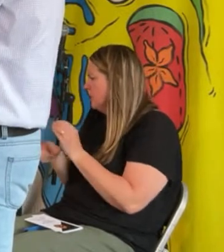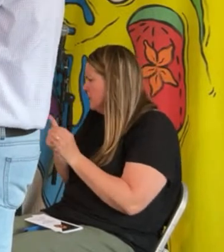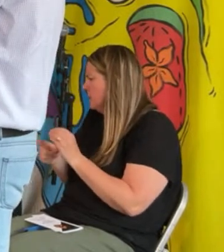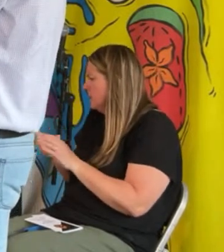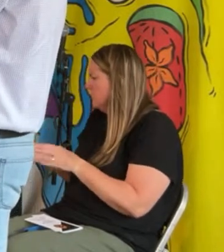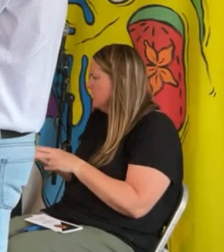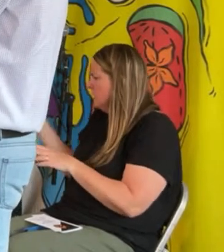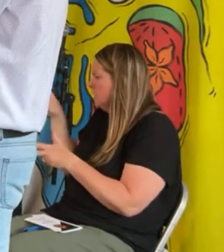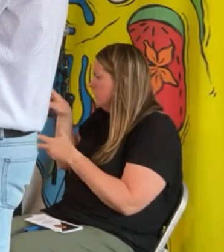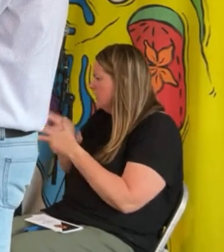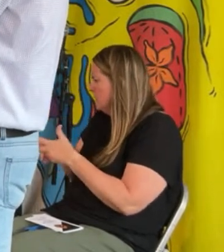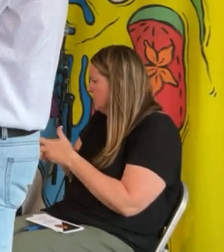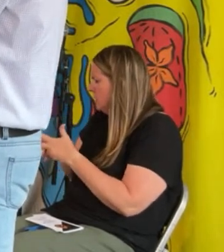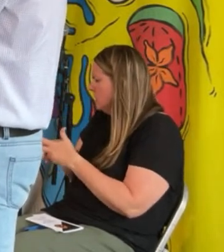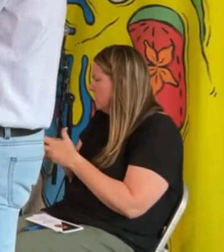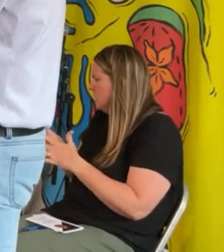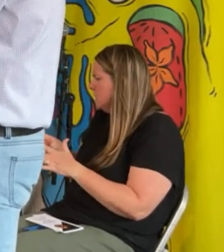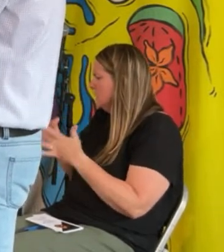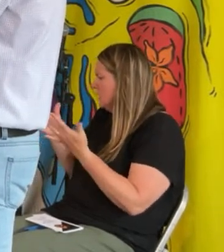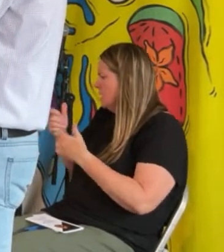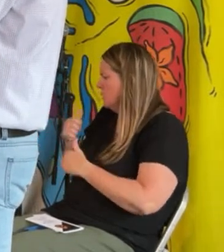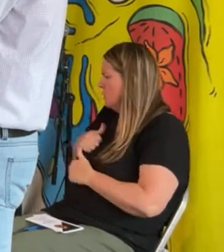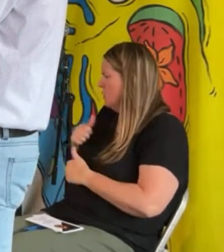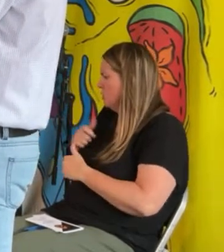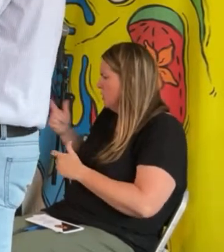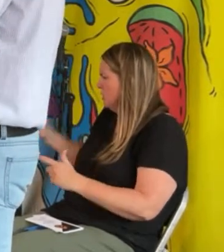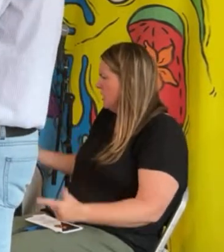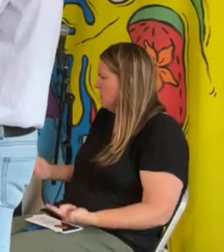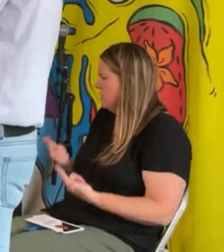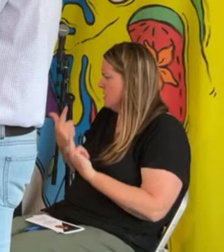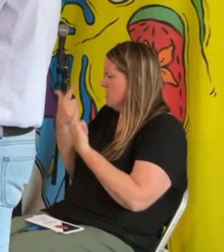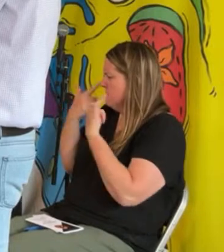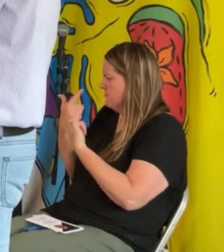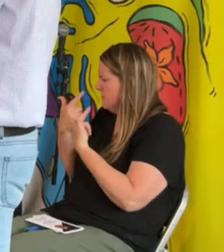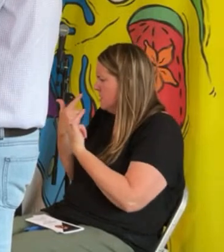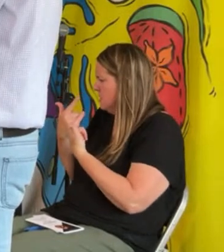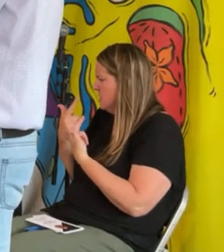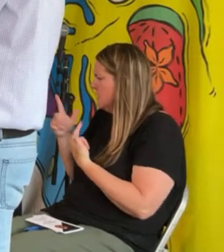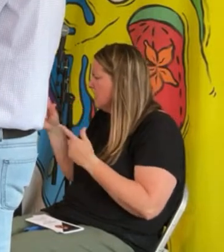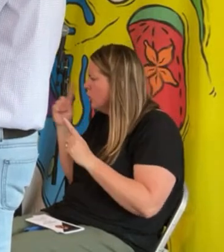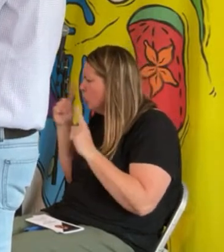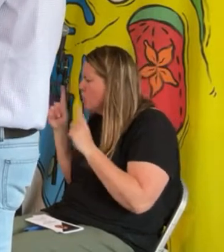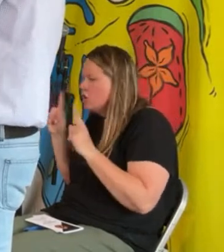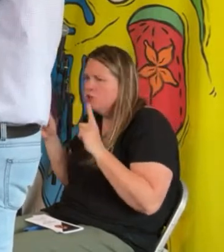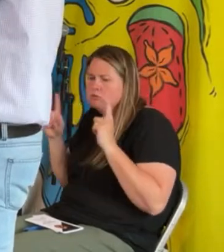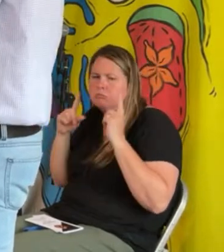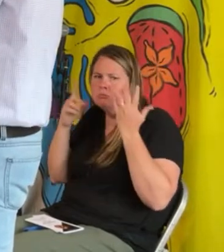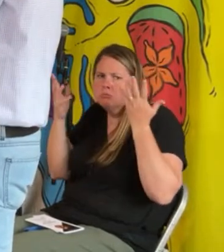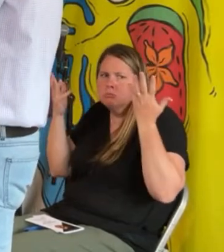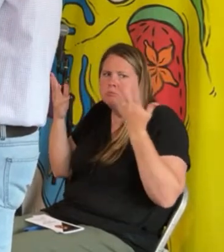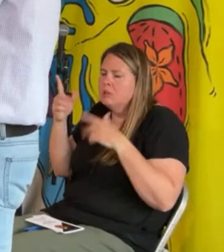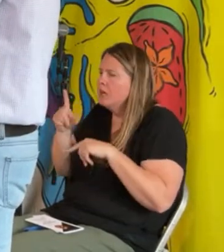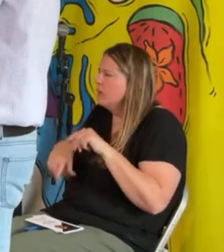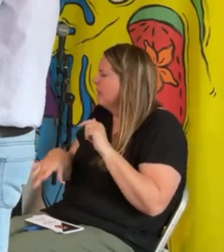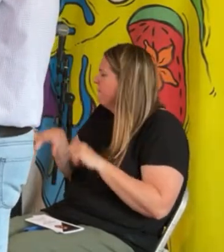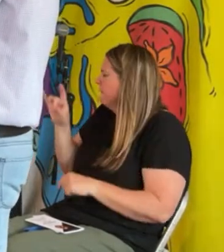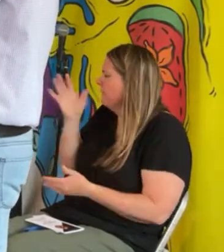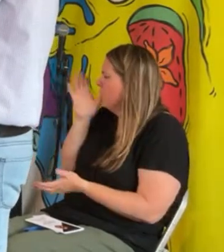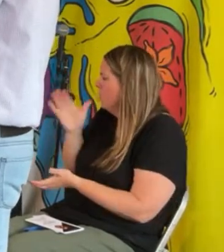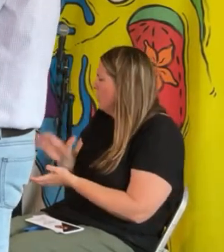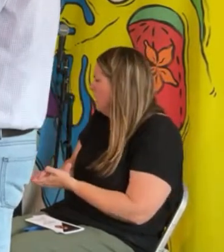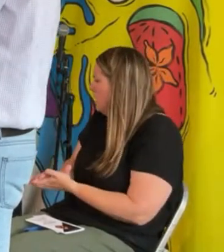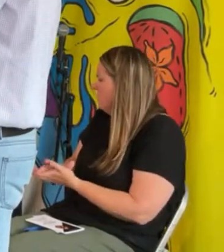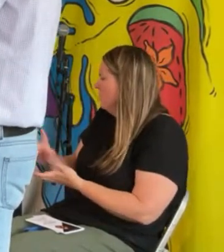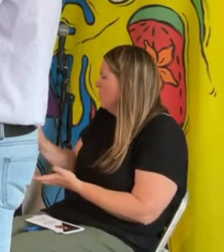their faces, their ears. I can't find my wife. Where is my